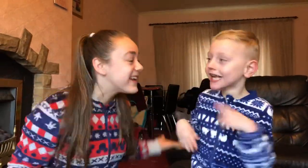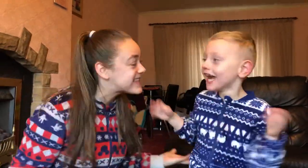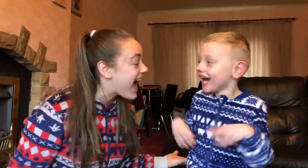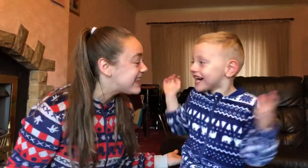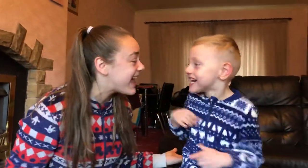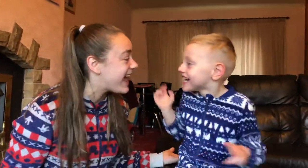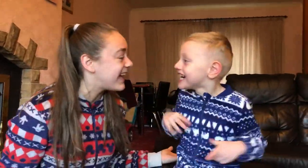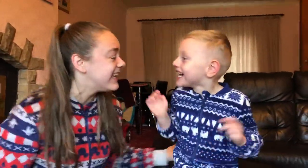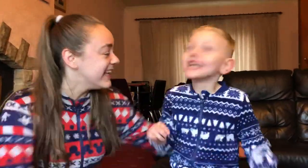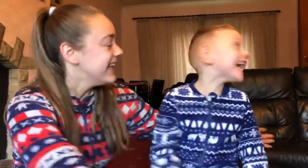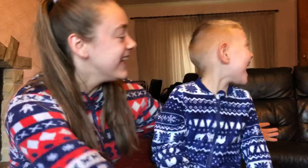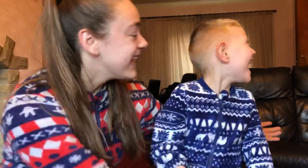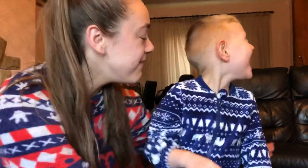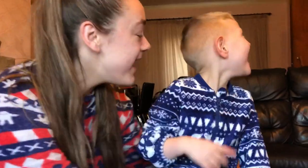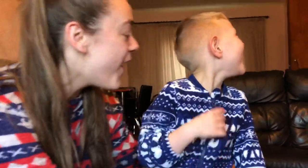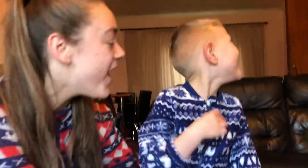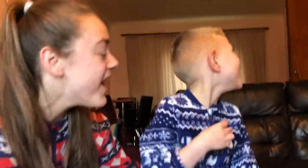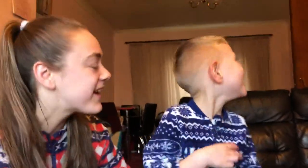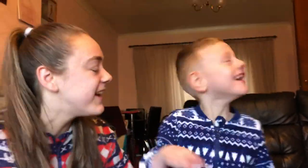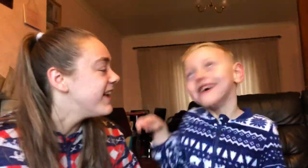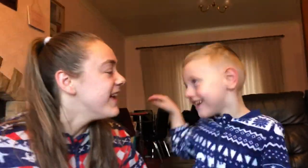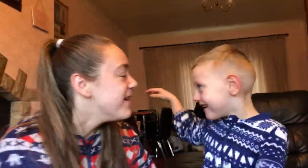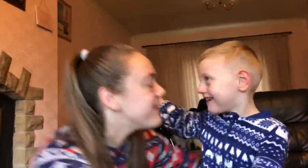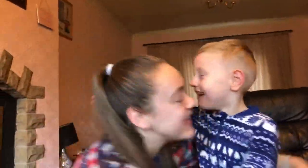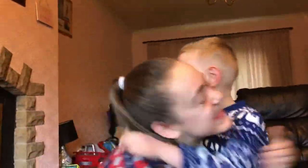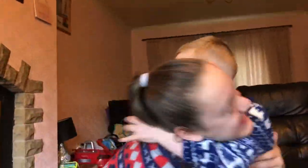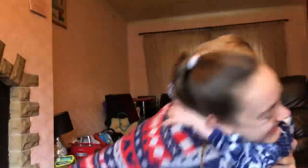excited? Yes! Be a hug Me too!